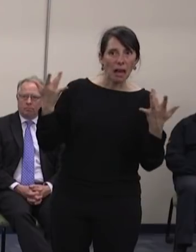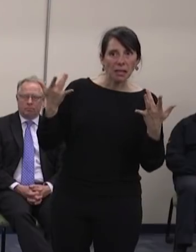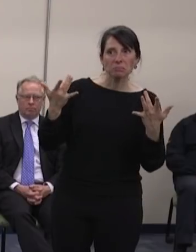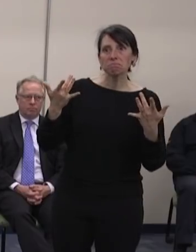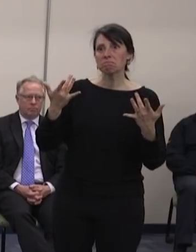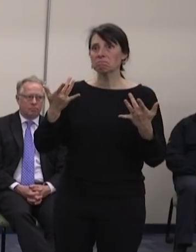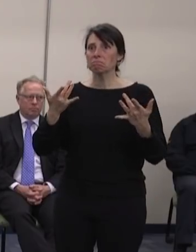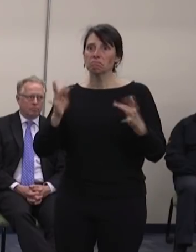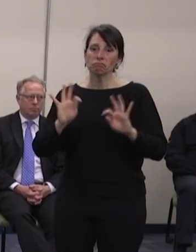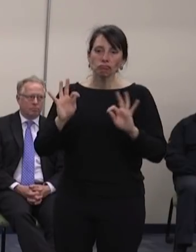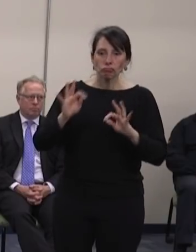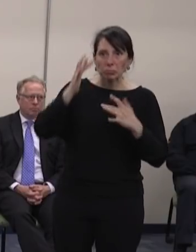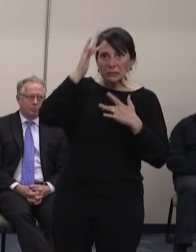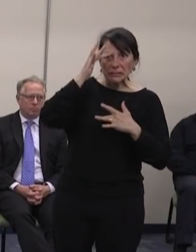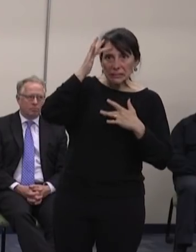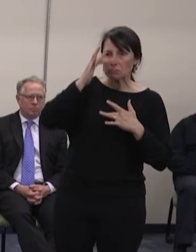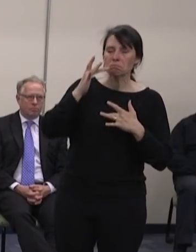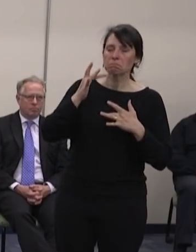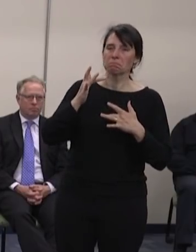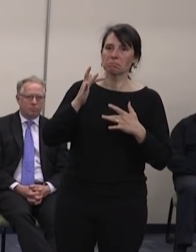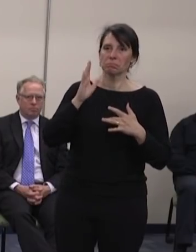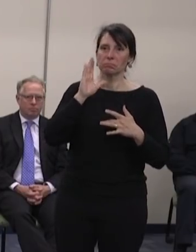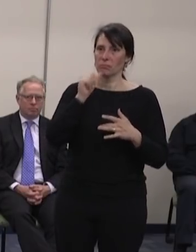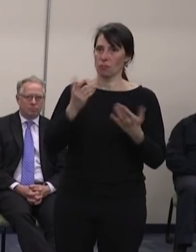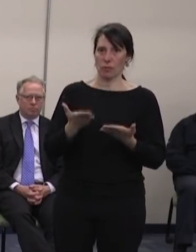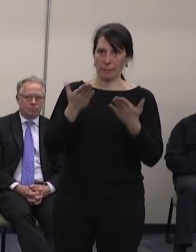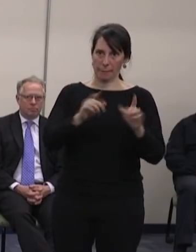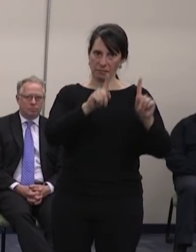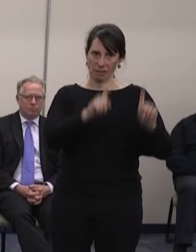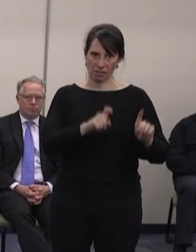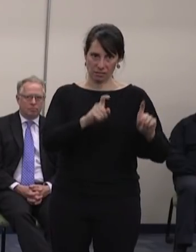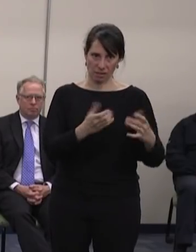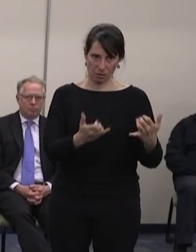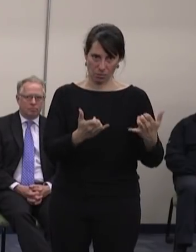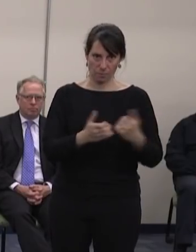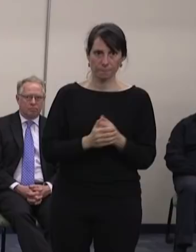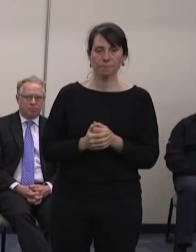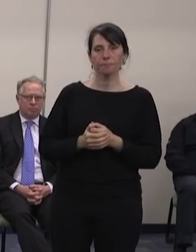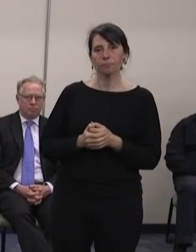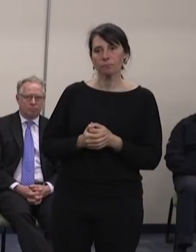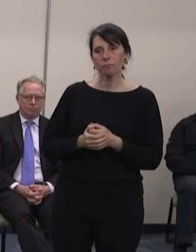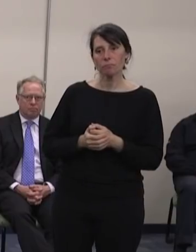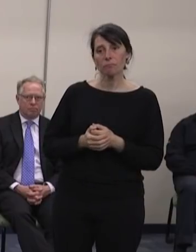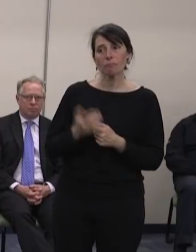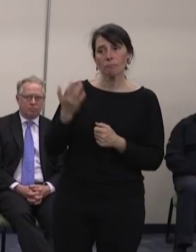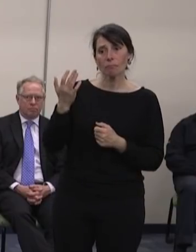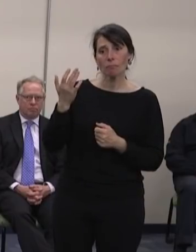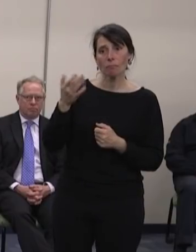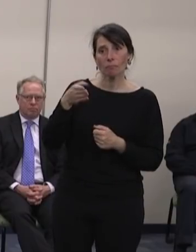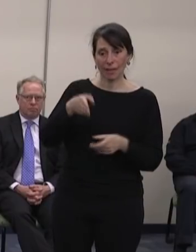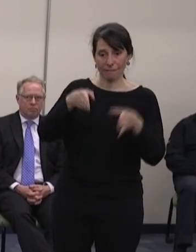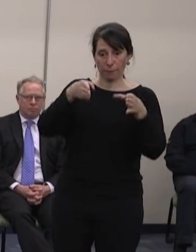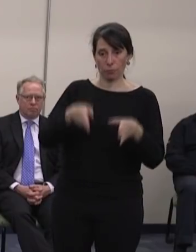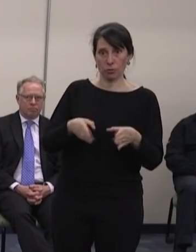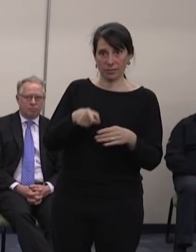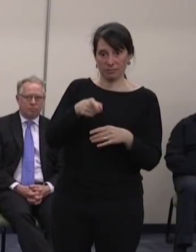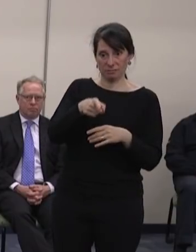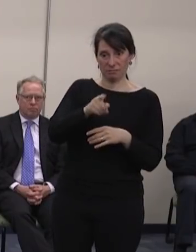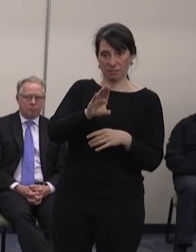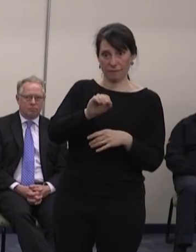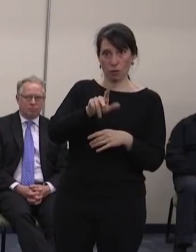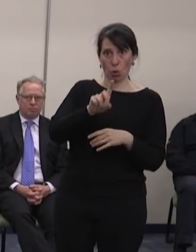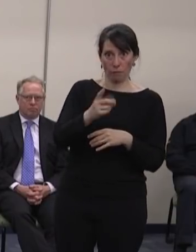The reason for this is that people with mild illness due to COVID-19 who leave their homes for